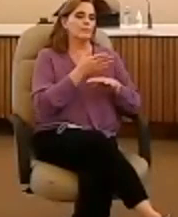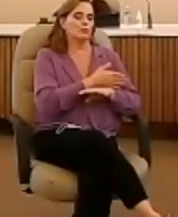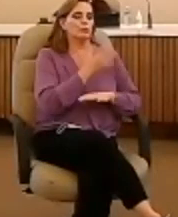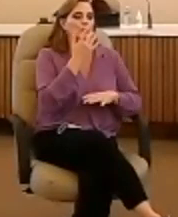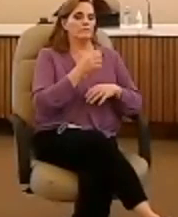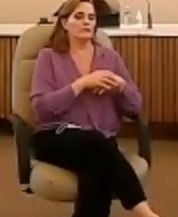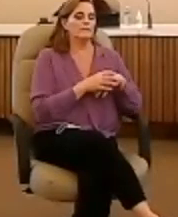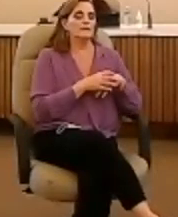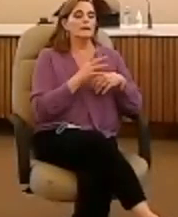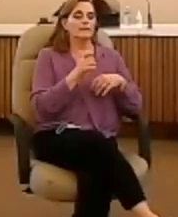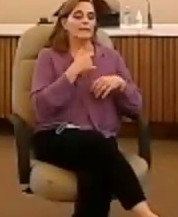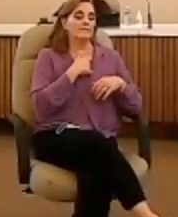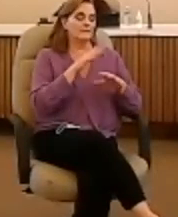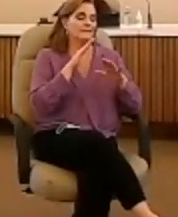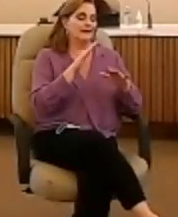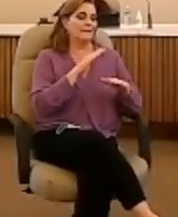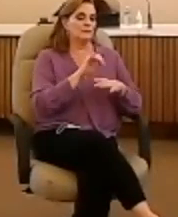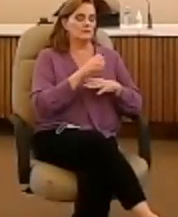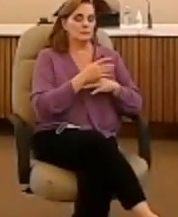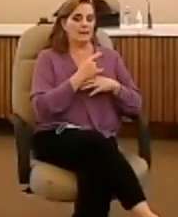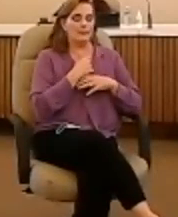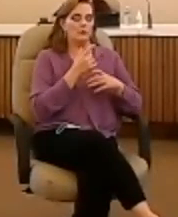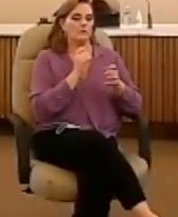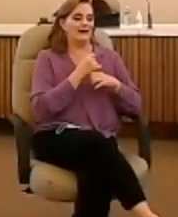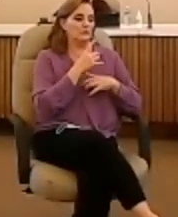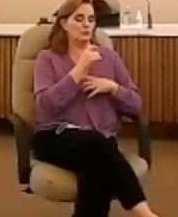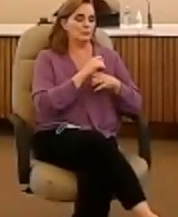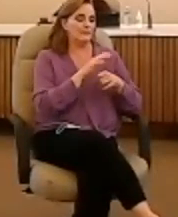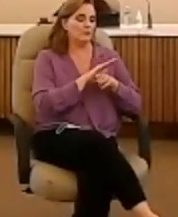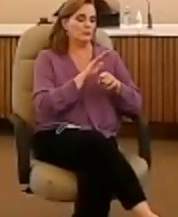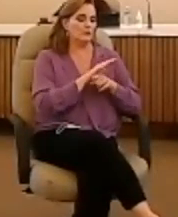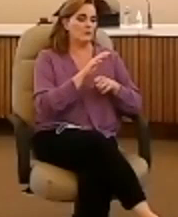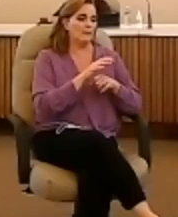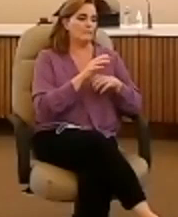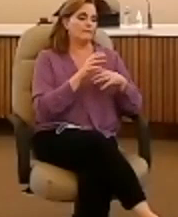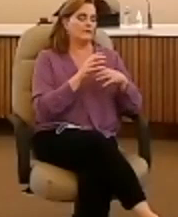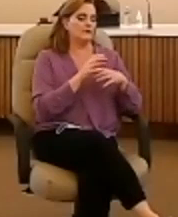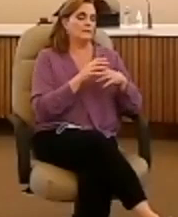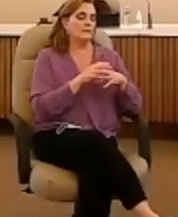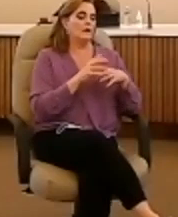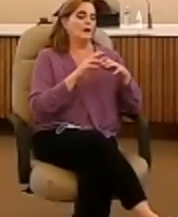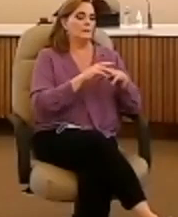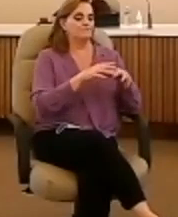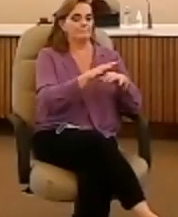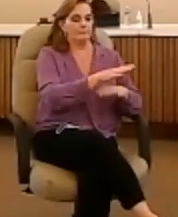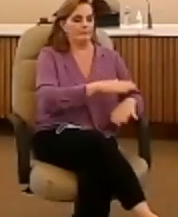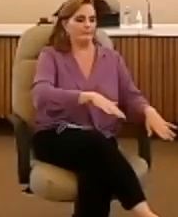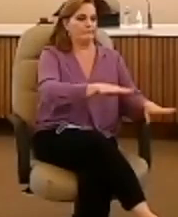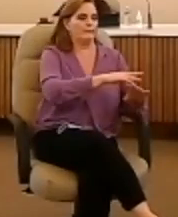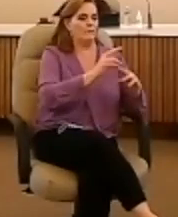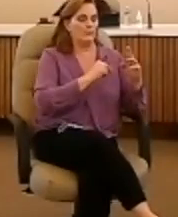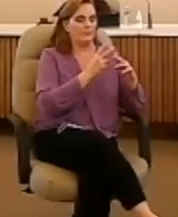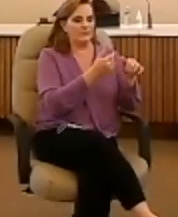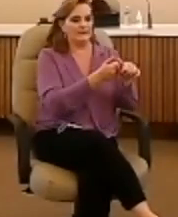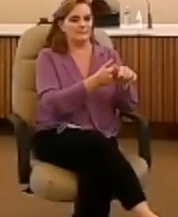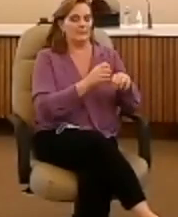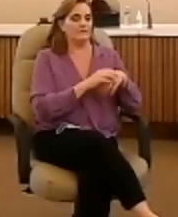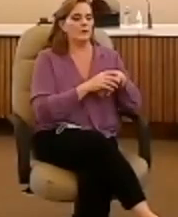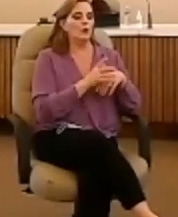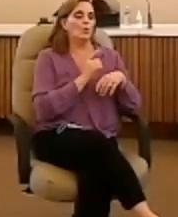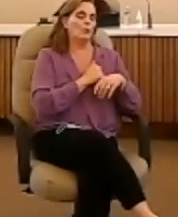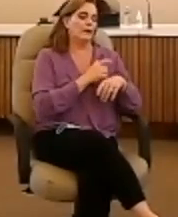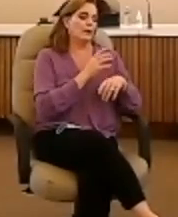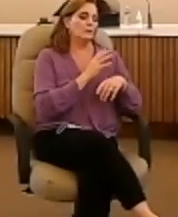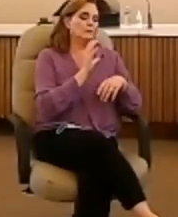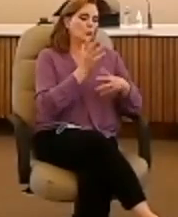of filling the space and bringing a lot of new businesses to the area. With the success that they've had, they're looking to continue the